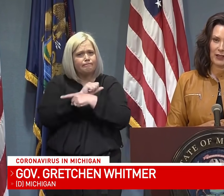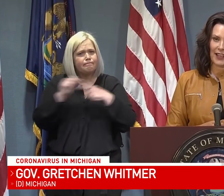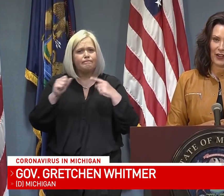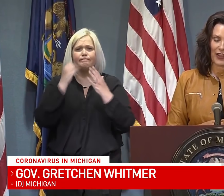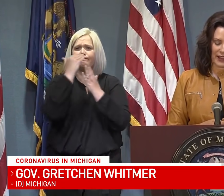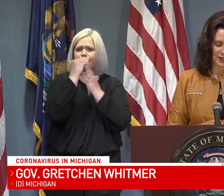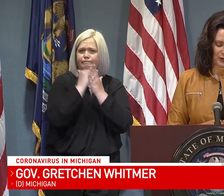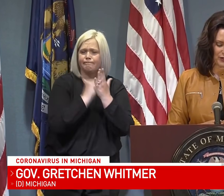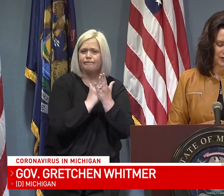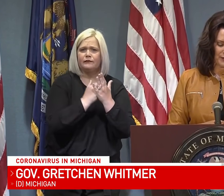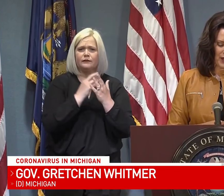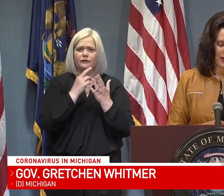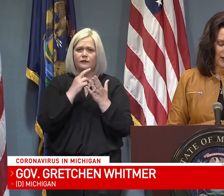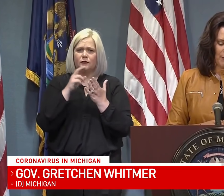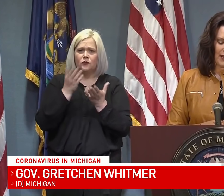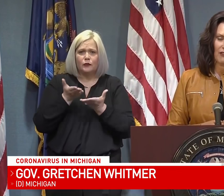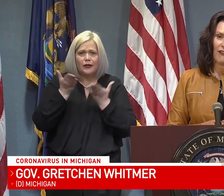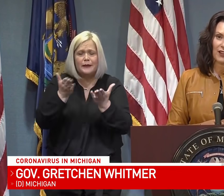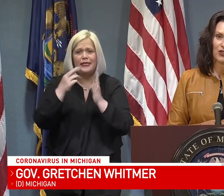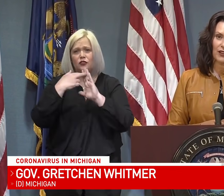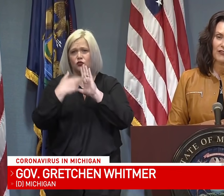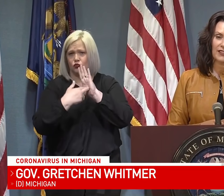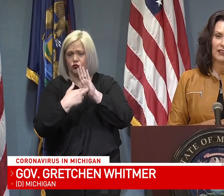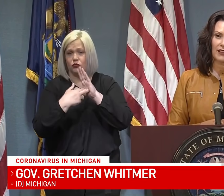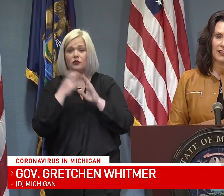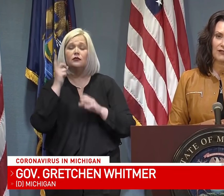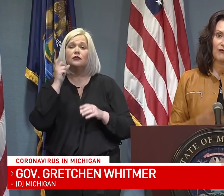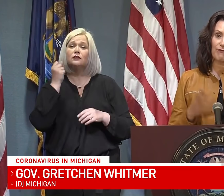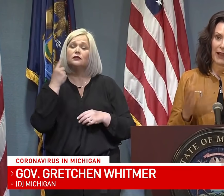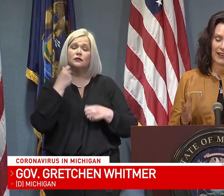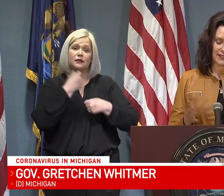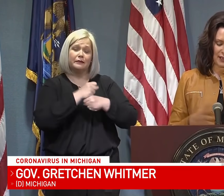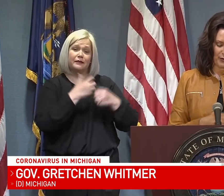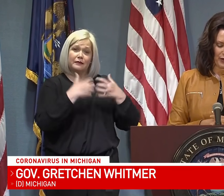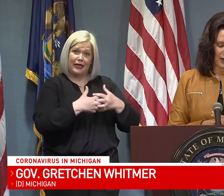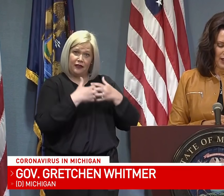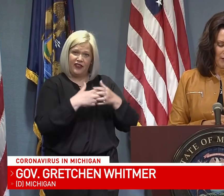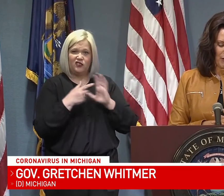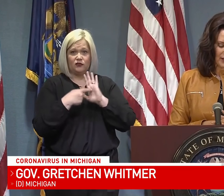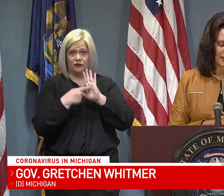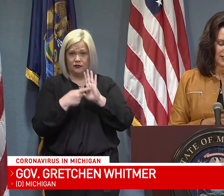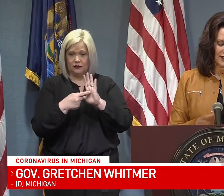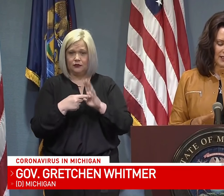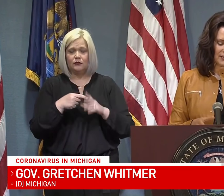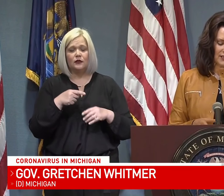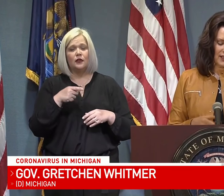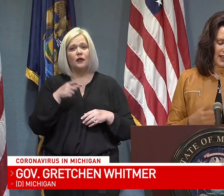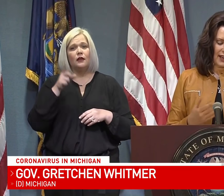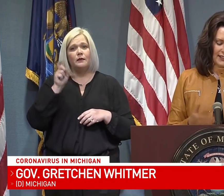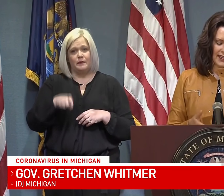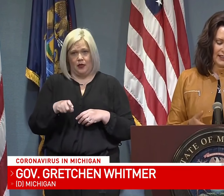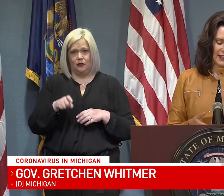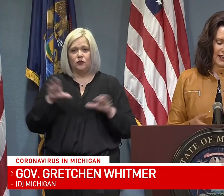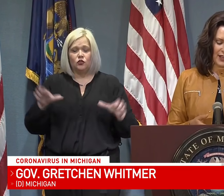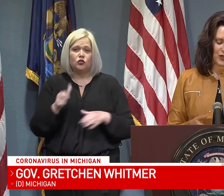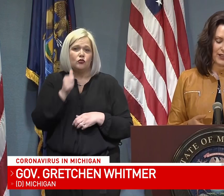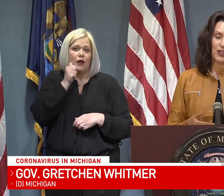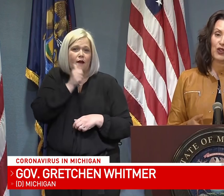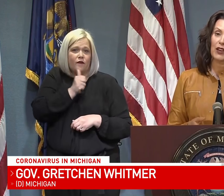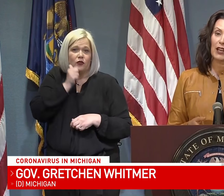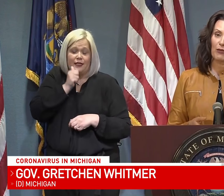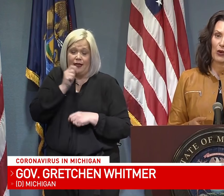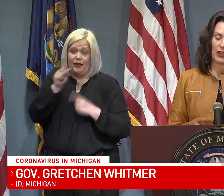our public health experts. Manufacturing facilities, by example, must conduct a daily